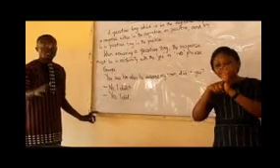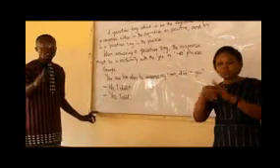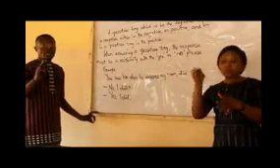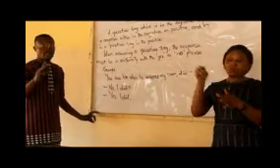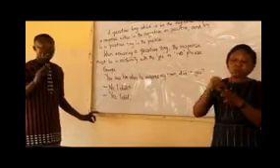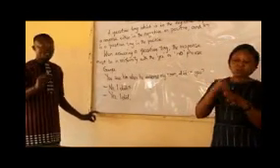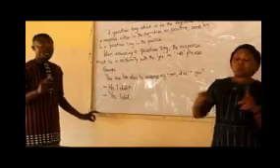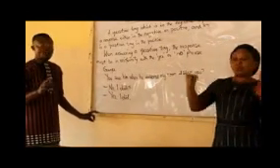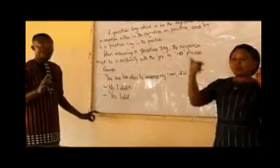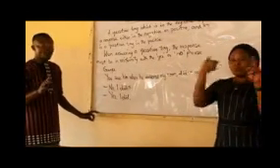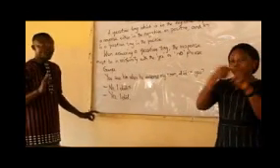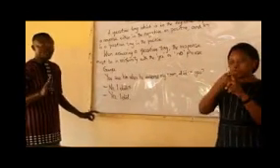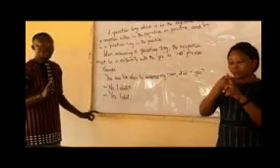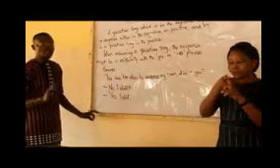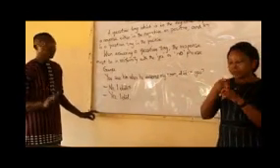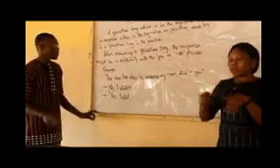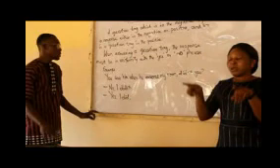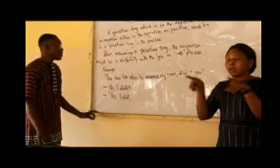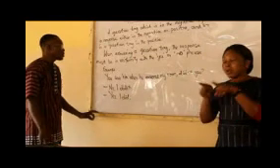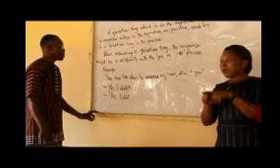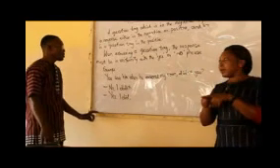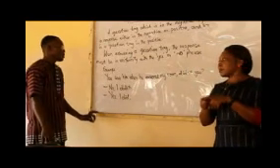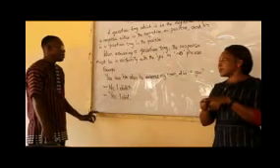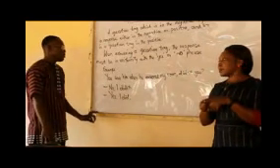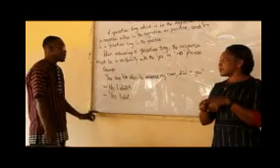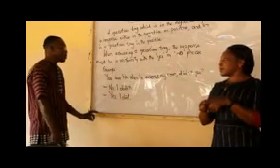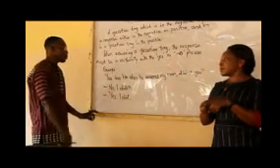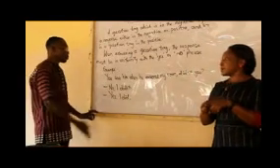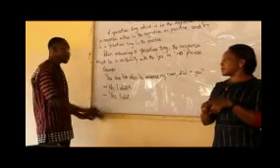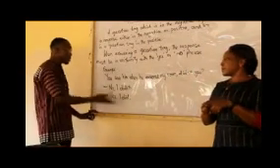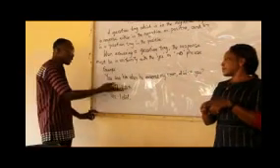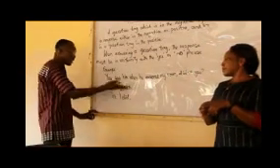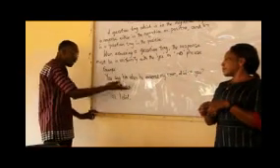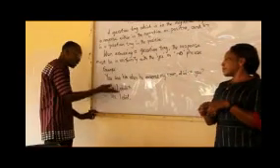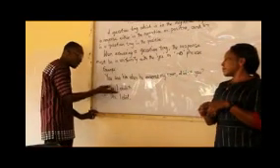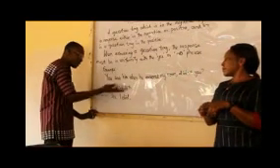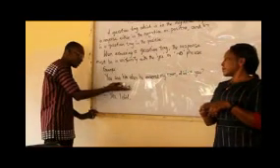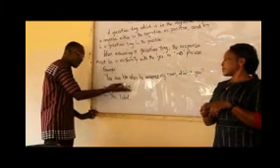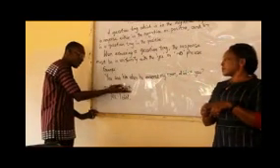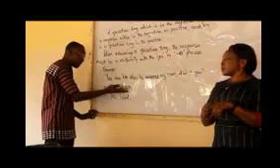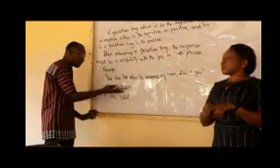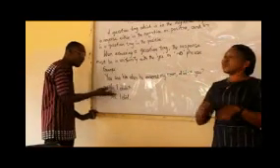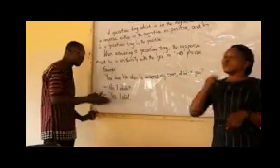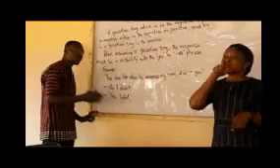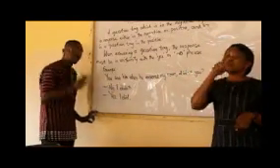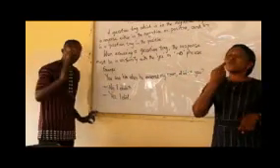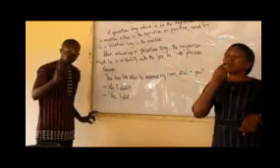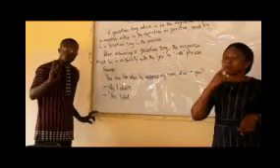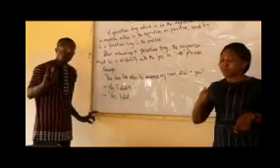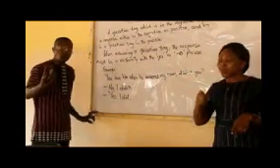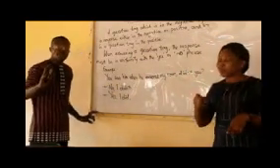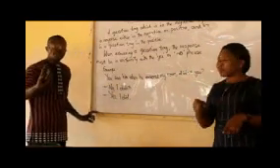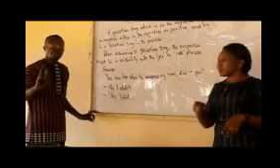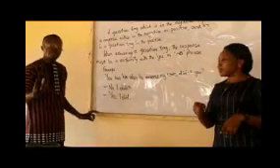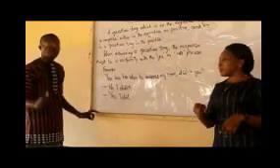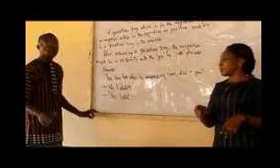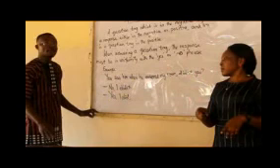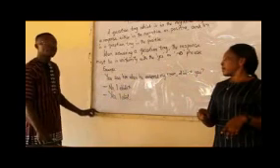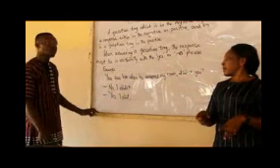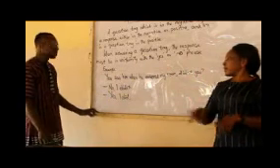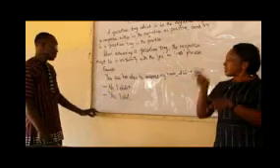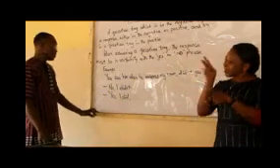just as the situation demands, but you must maintain a definite course of